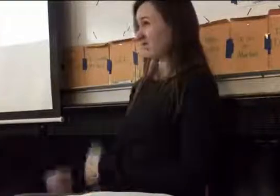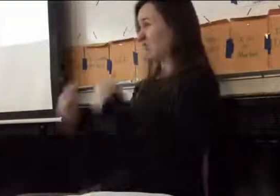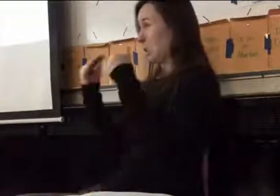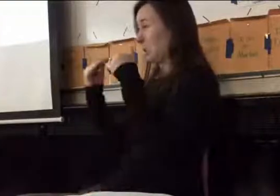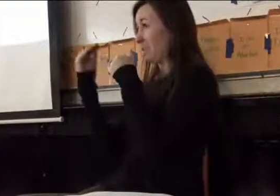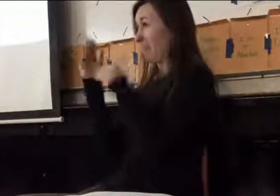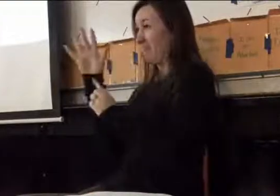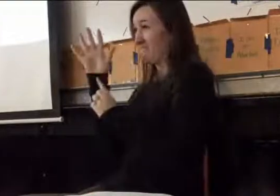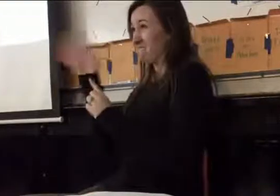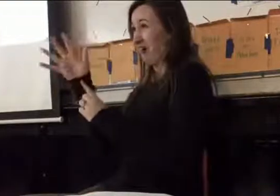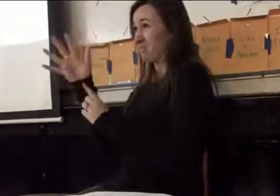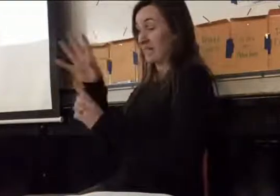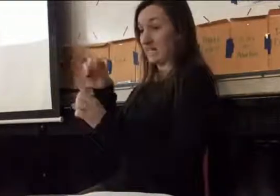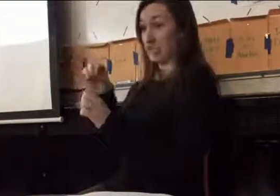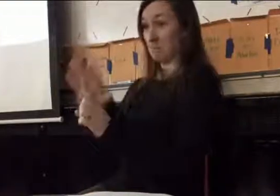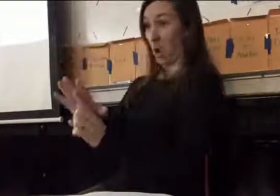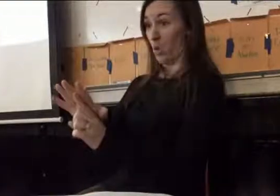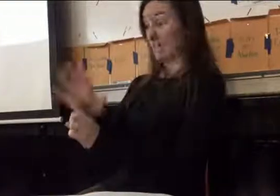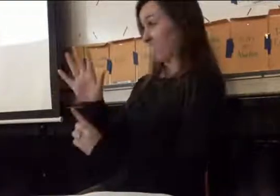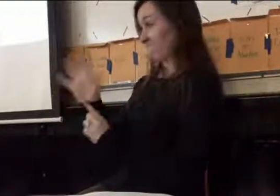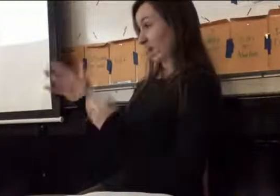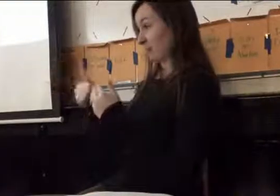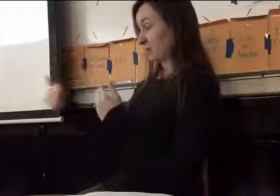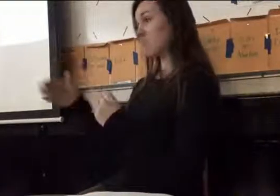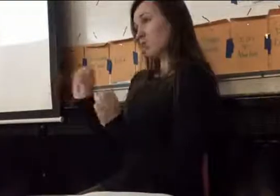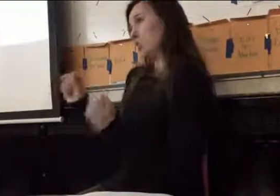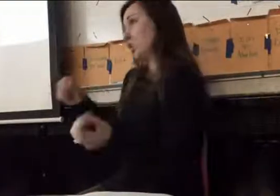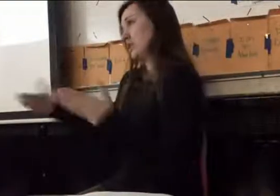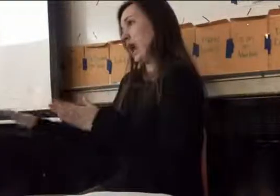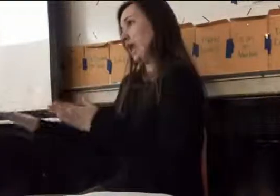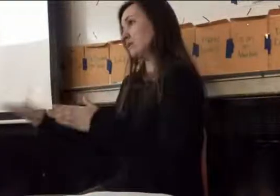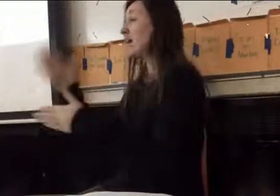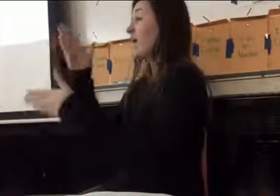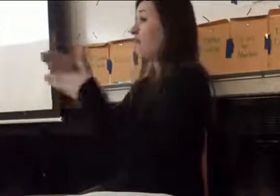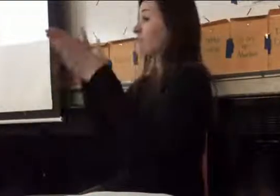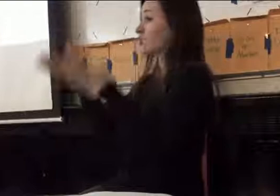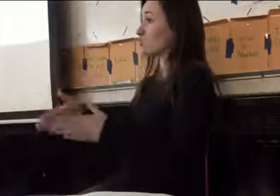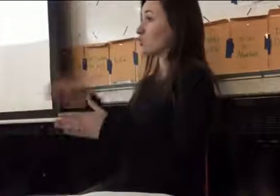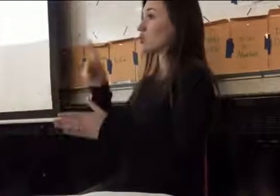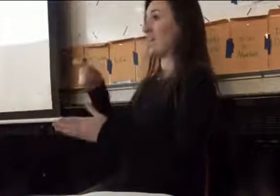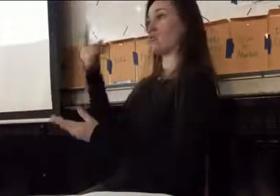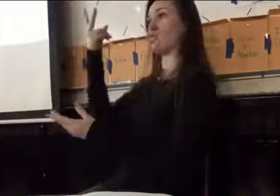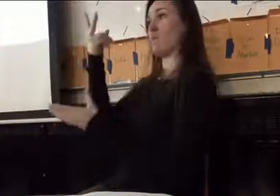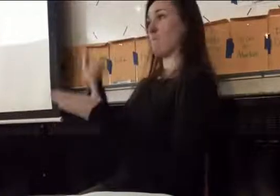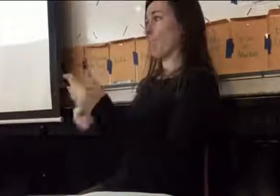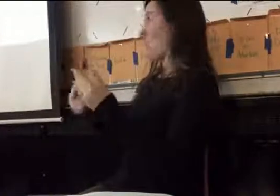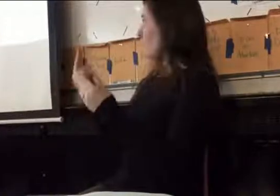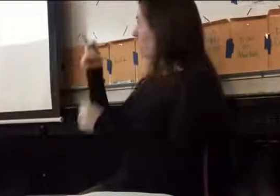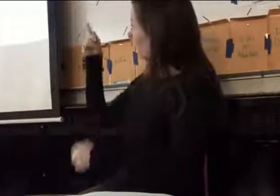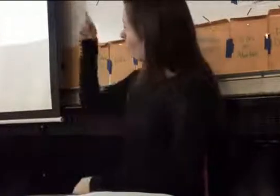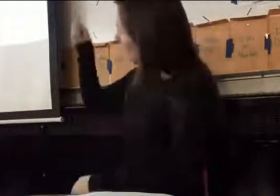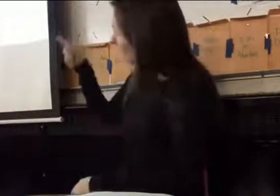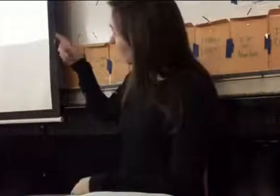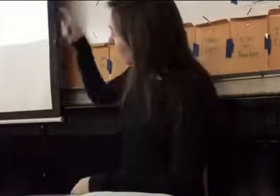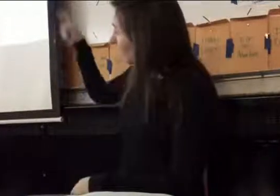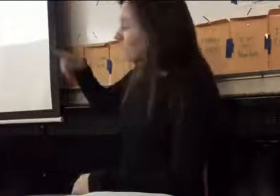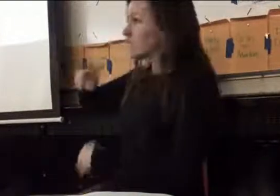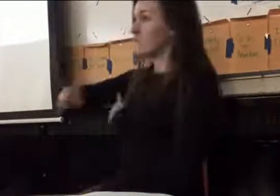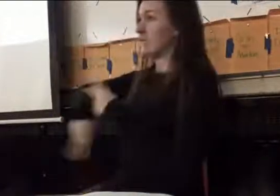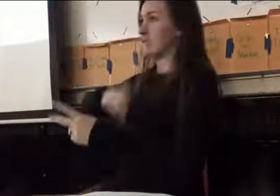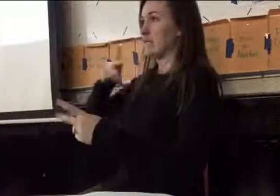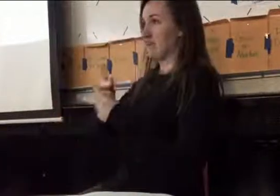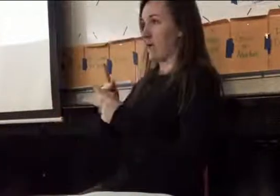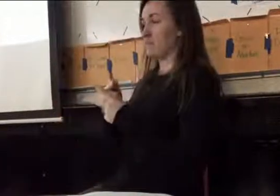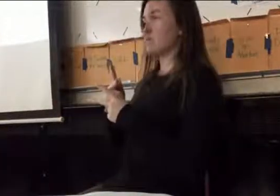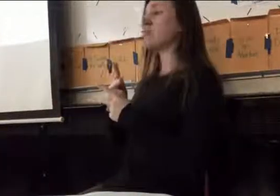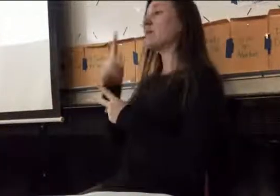out, you could easily die. And the average person has to do both, because why not double dose? A lot of people, one, will not fully stop